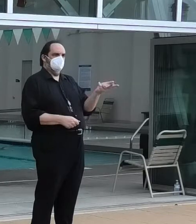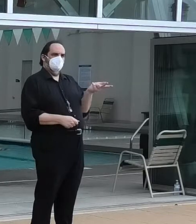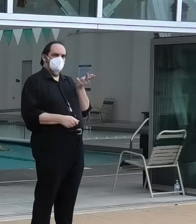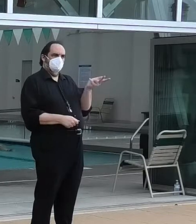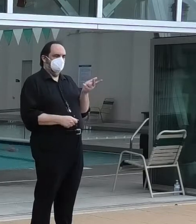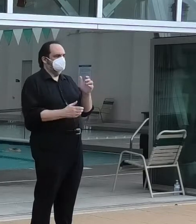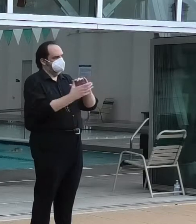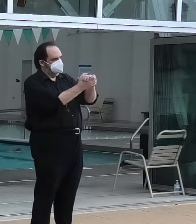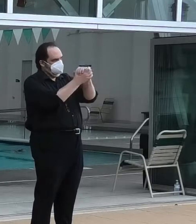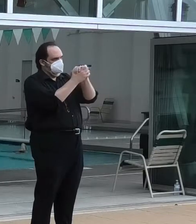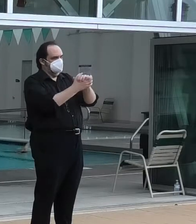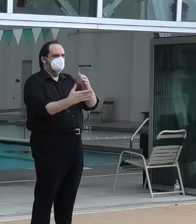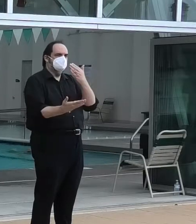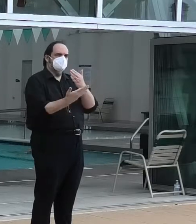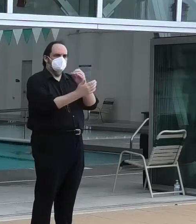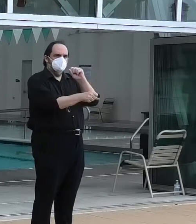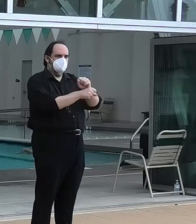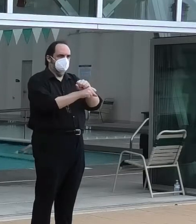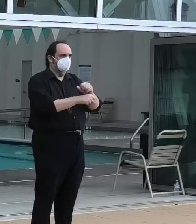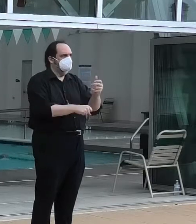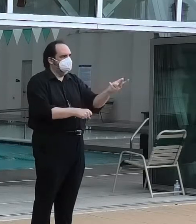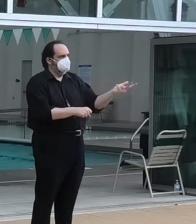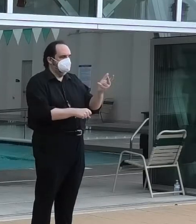good job, gentlemen.